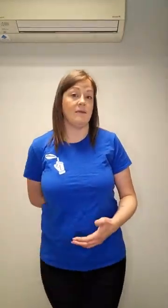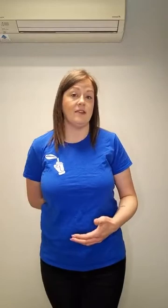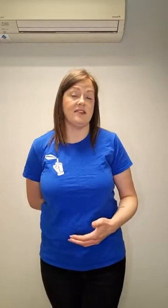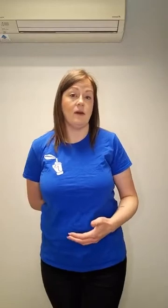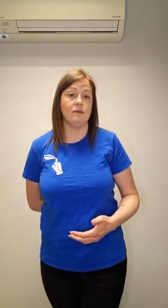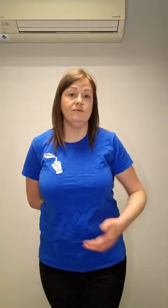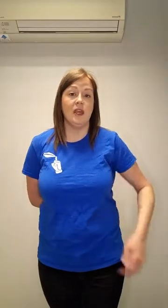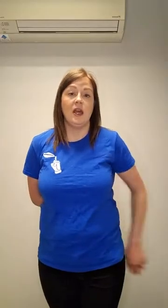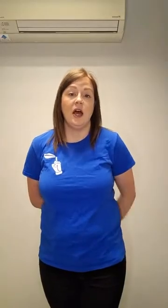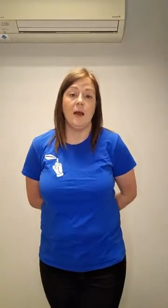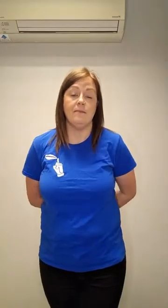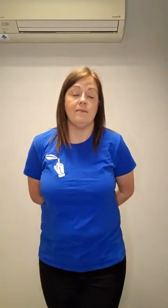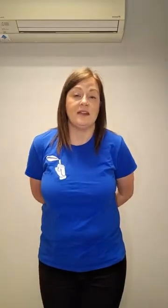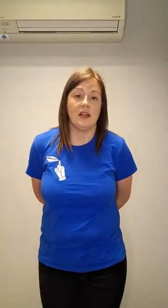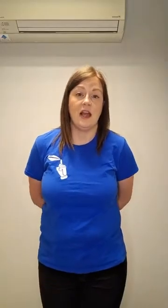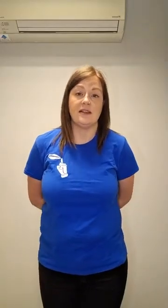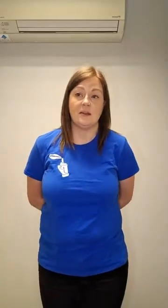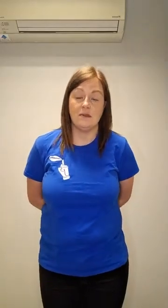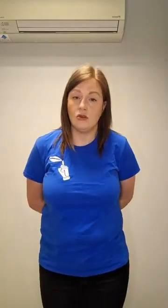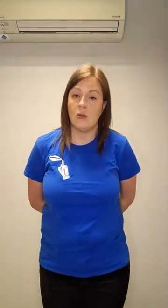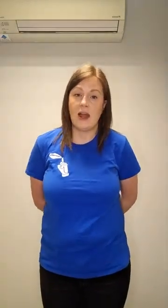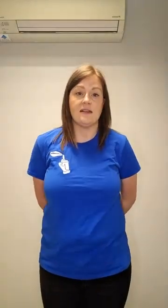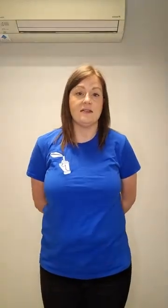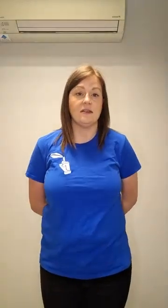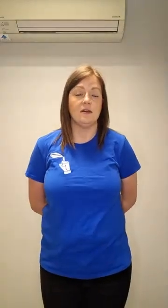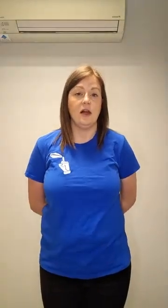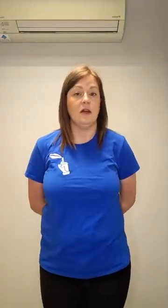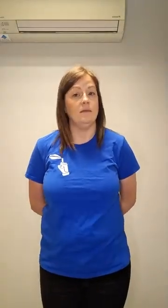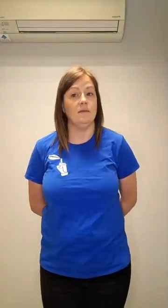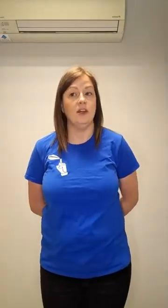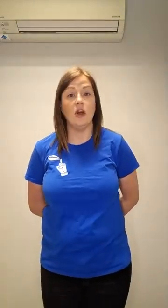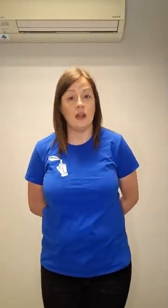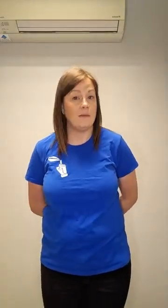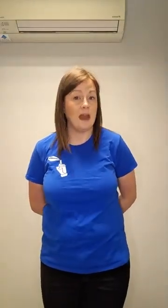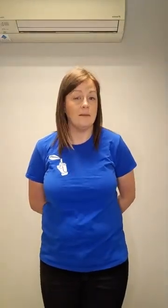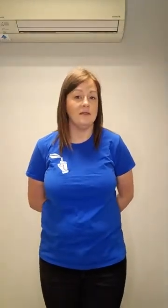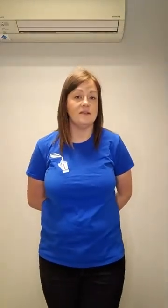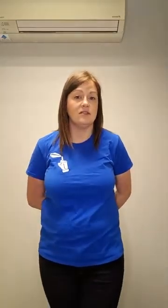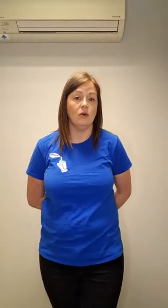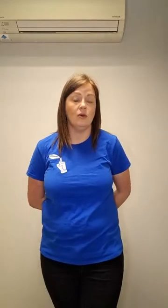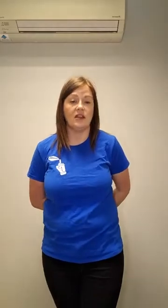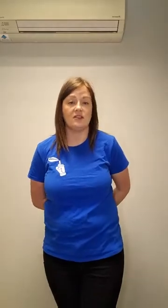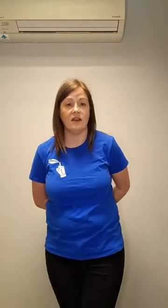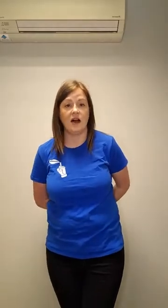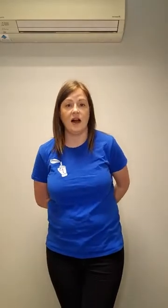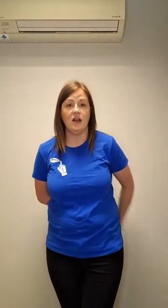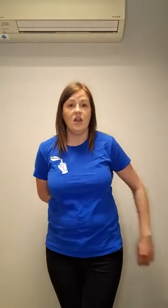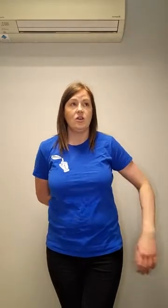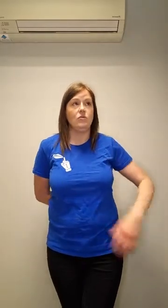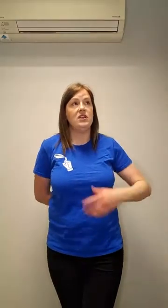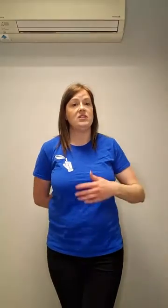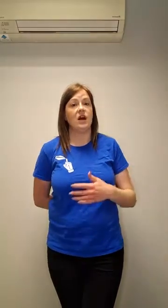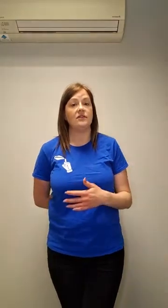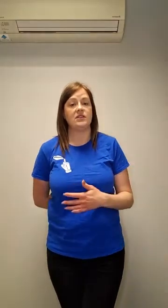up for yourself. Basically, as somebody who has learning impairments or things like that, you need to